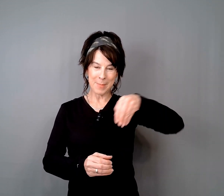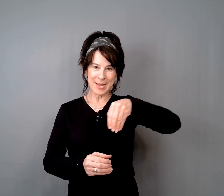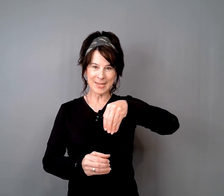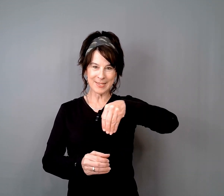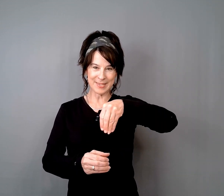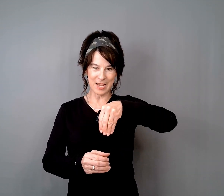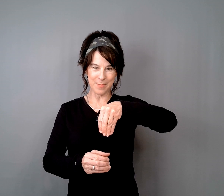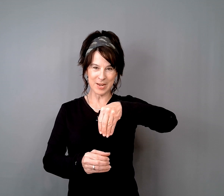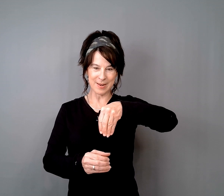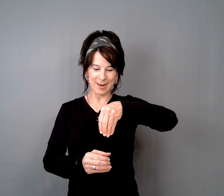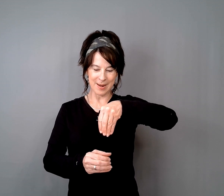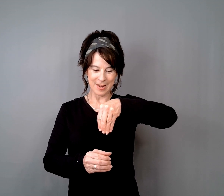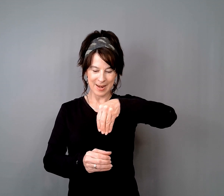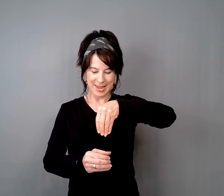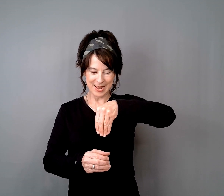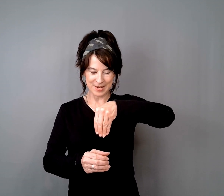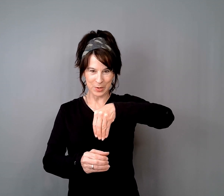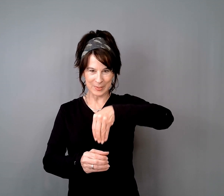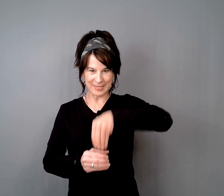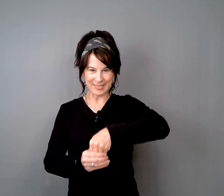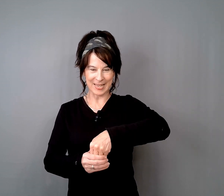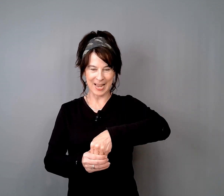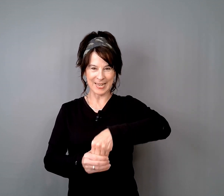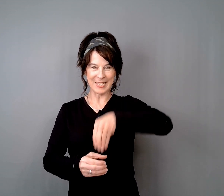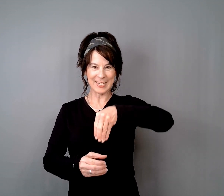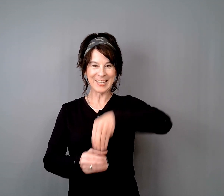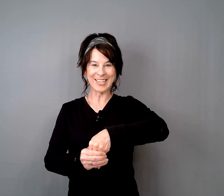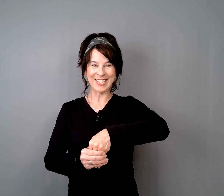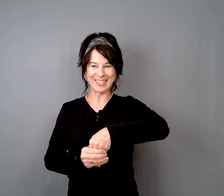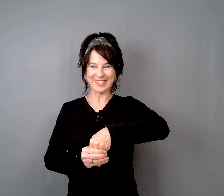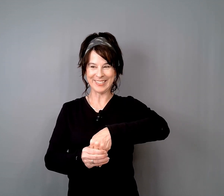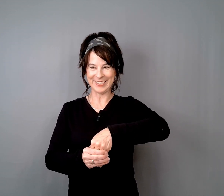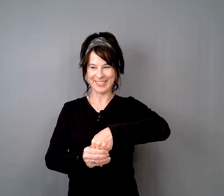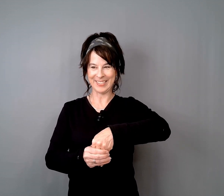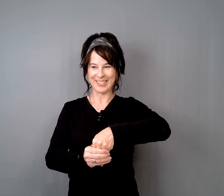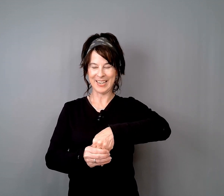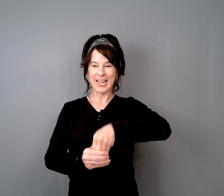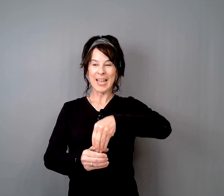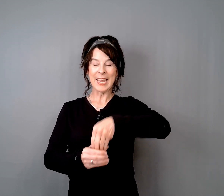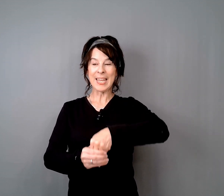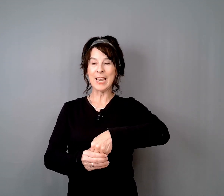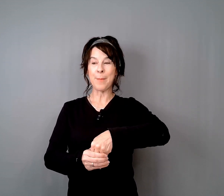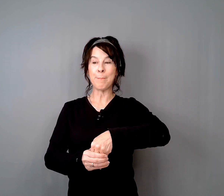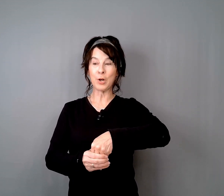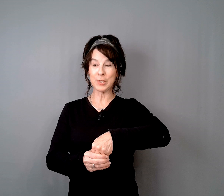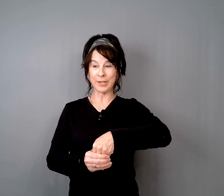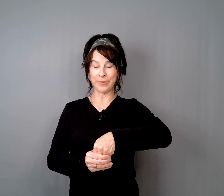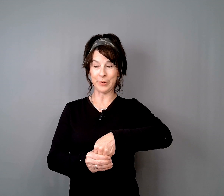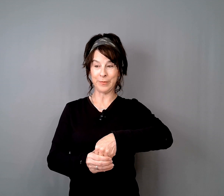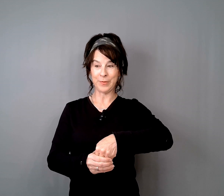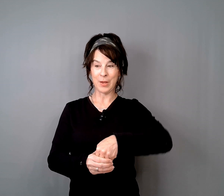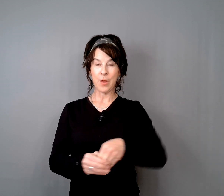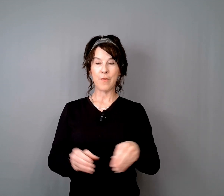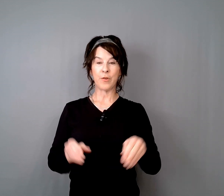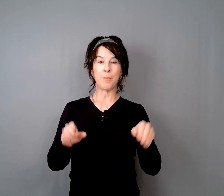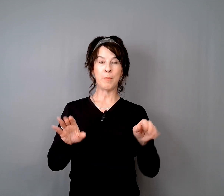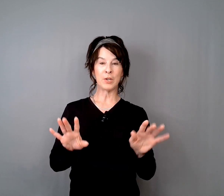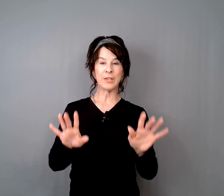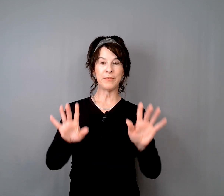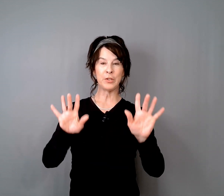My dominant hand goes inside. In. In merciful. For merciful, you